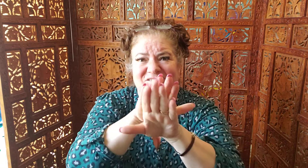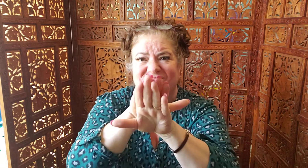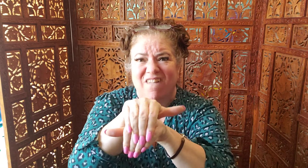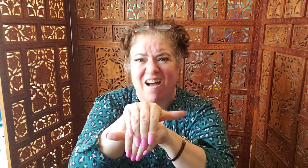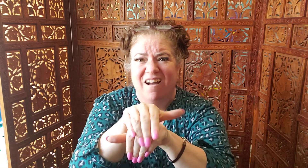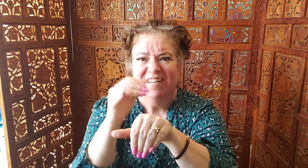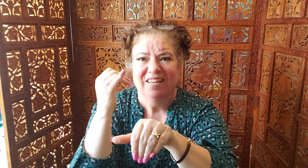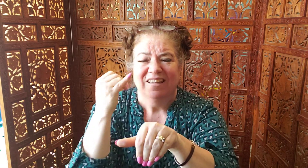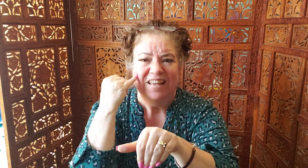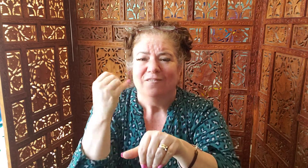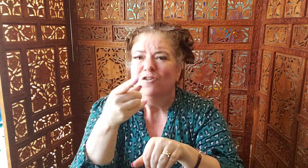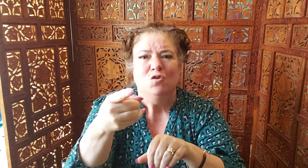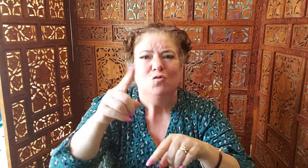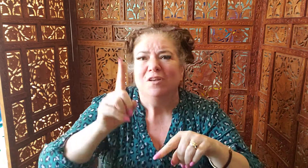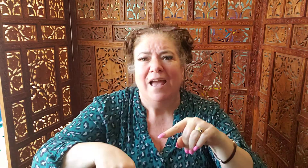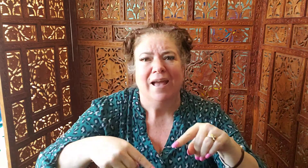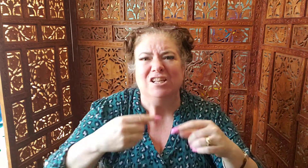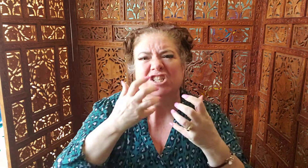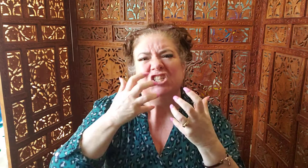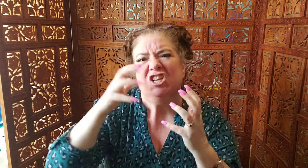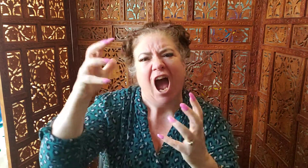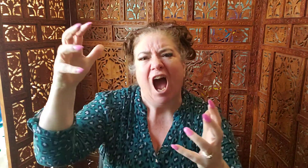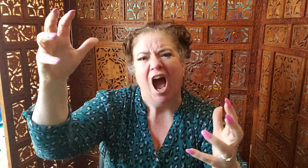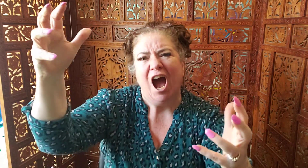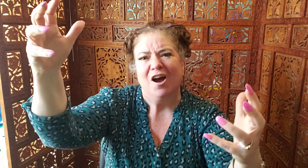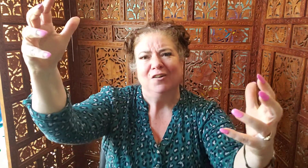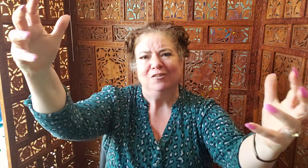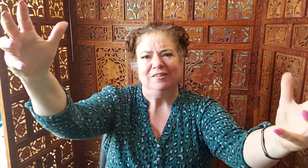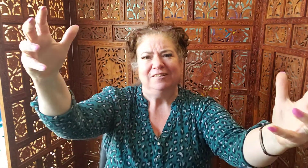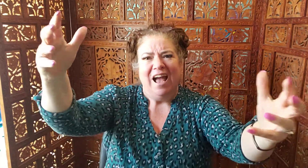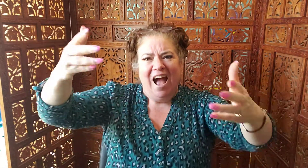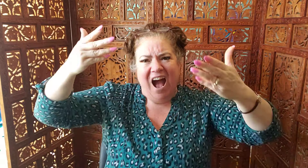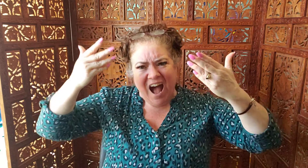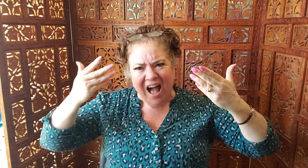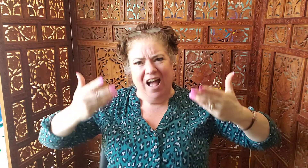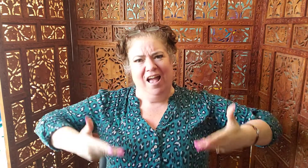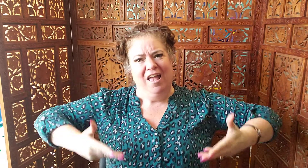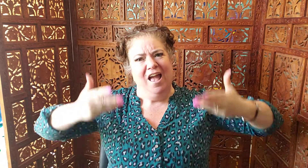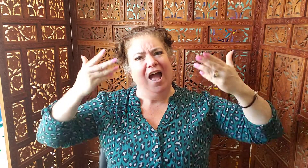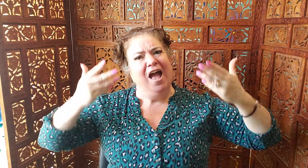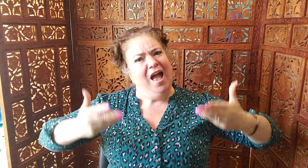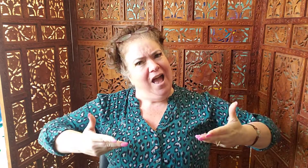till you can shout out loud, I am what I